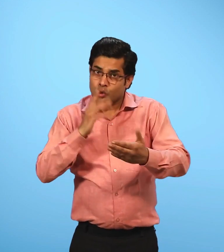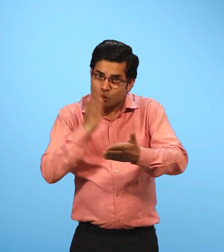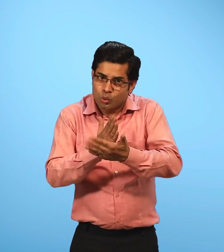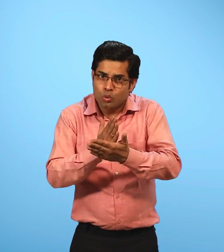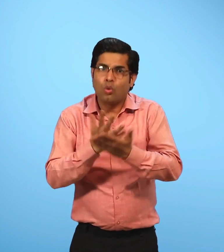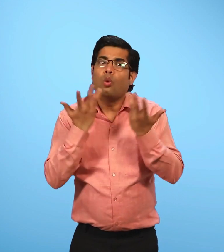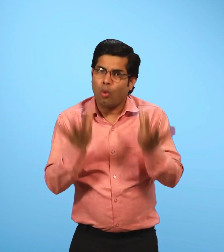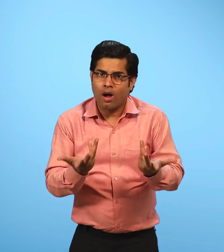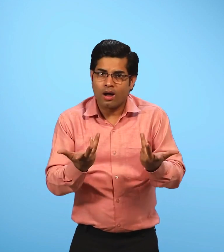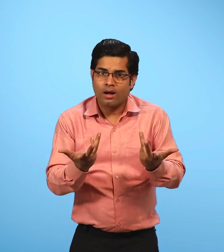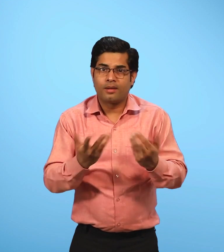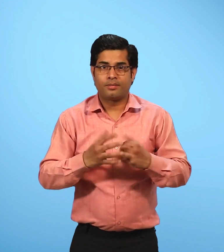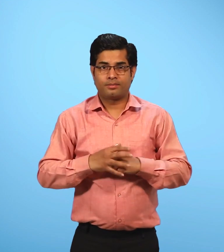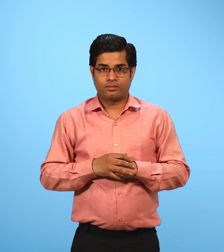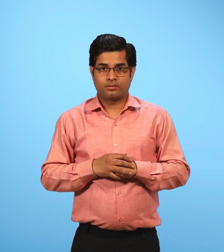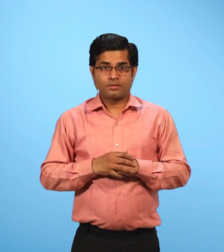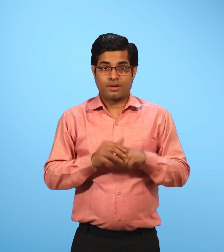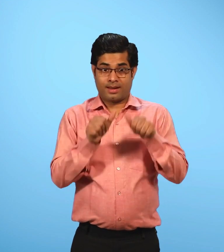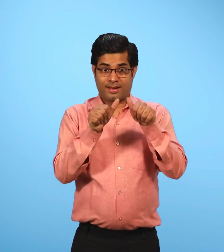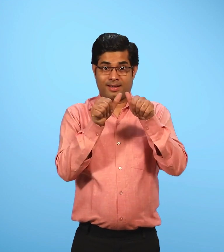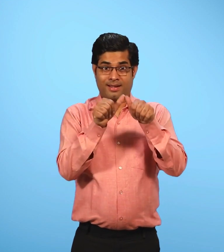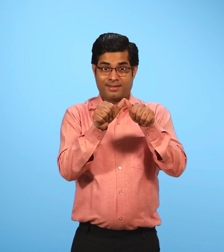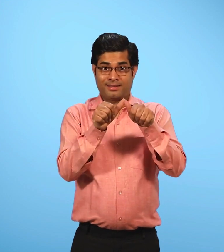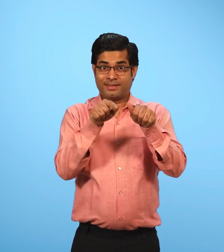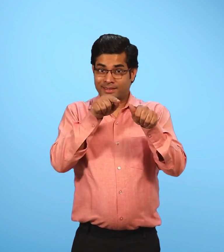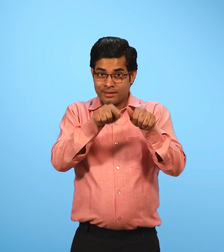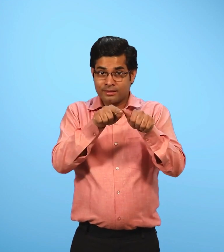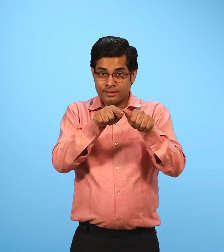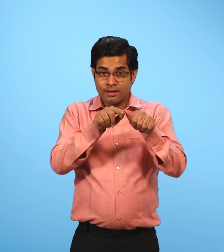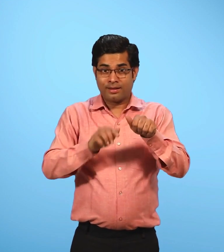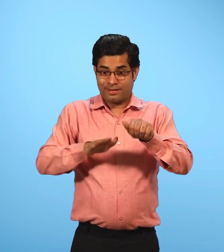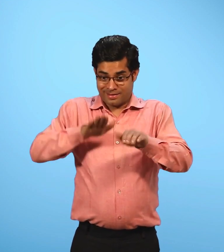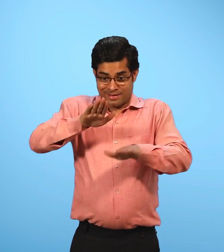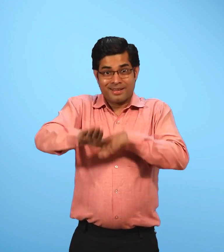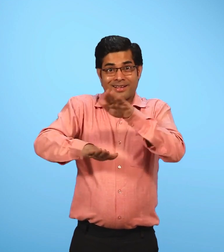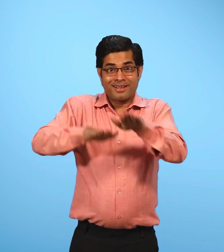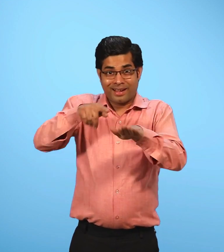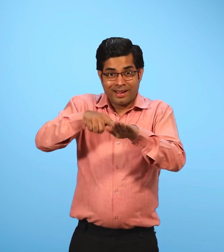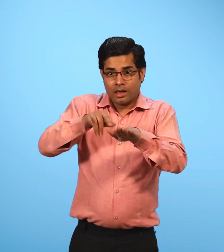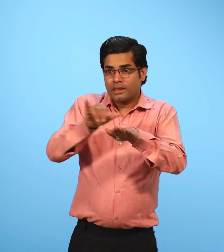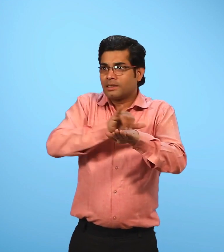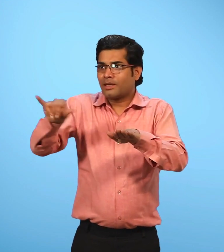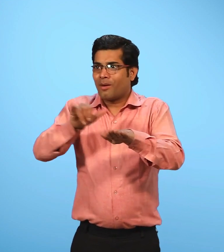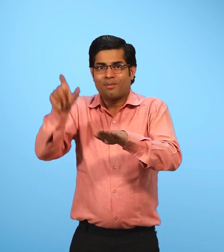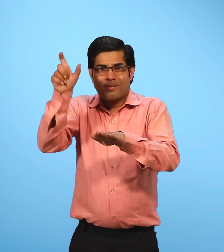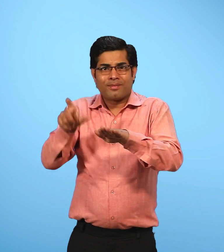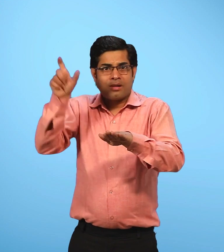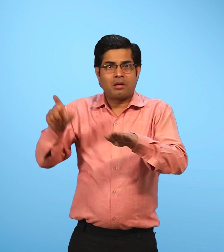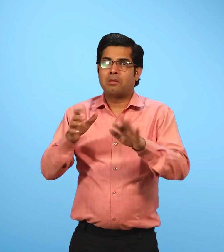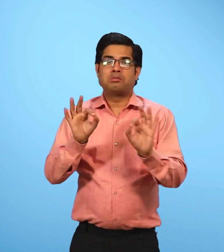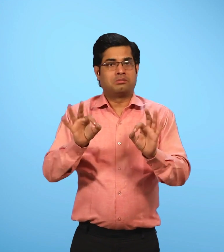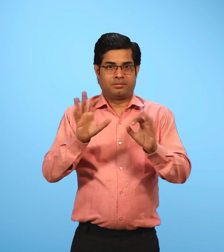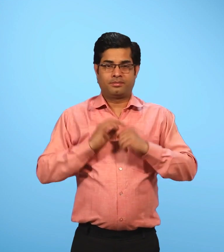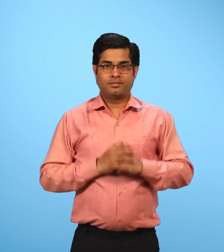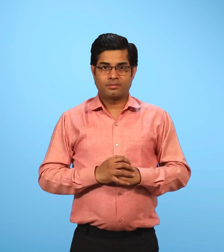He thought savages had come from the mainland. C. His bed was